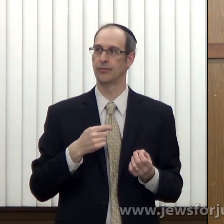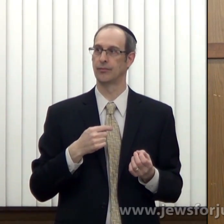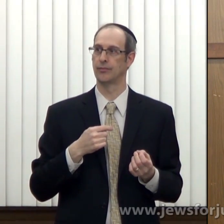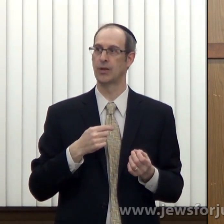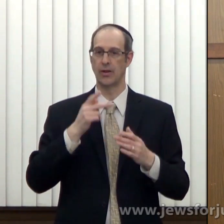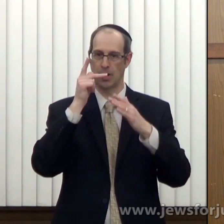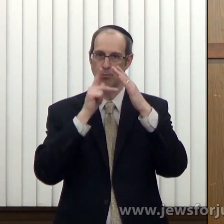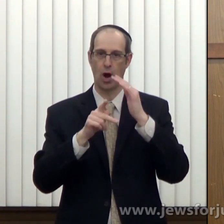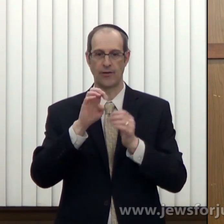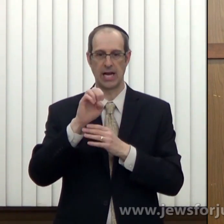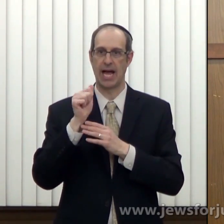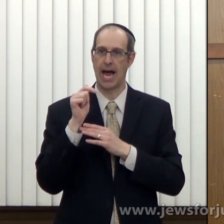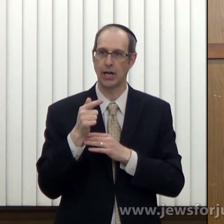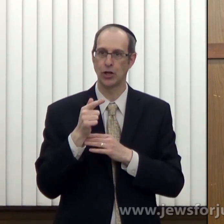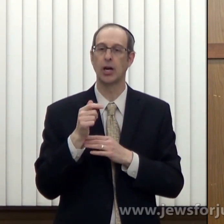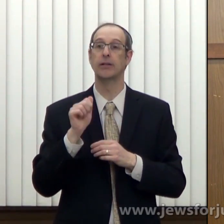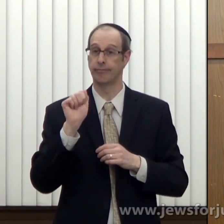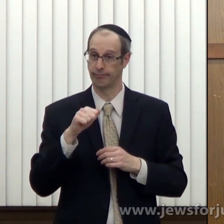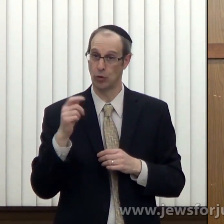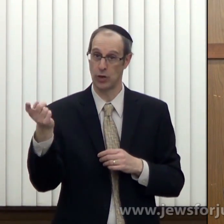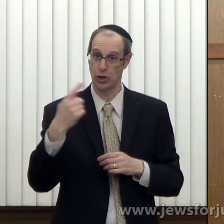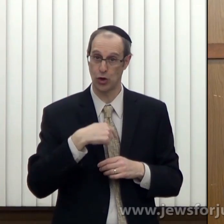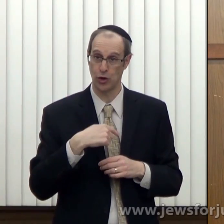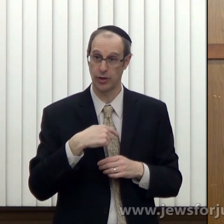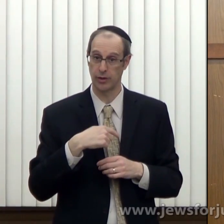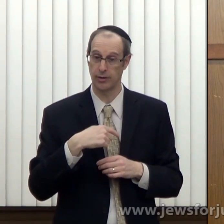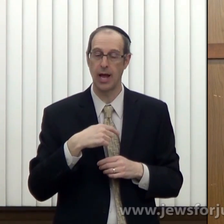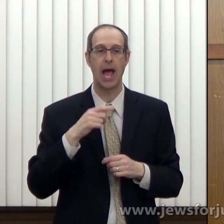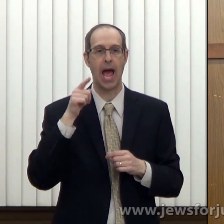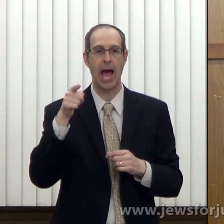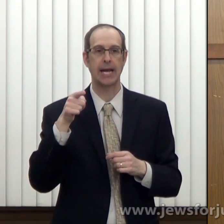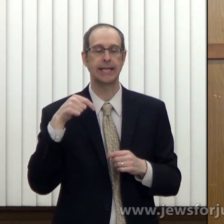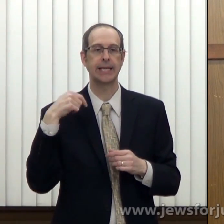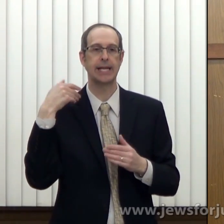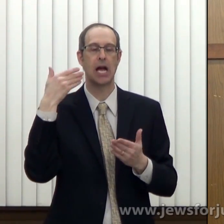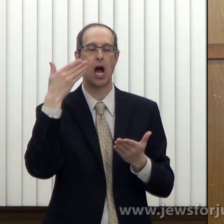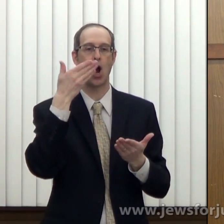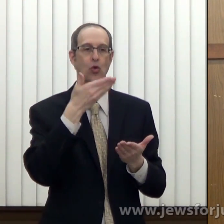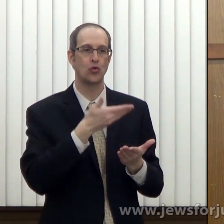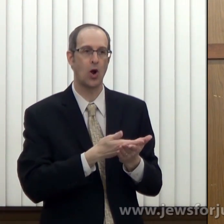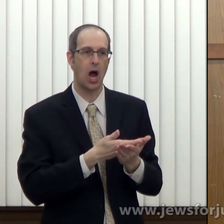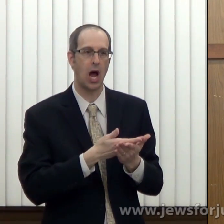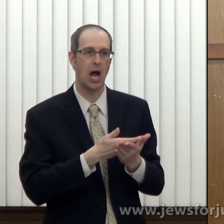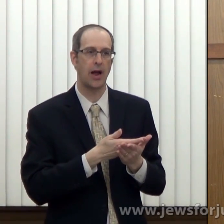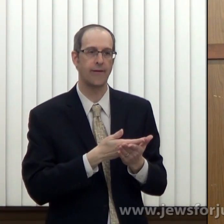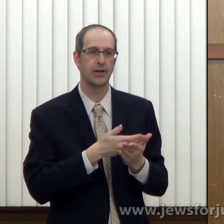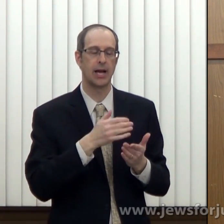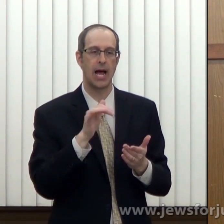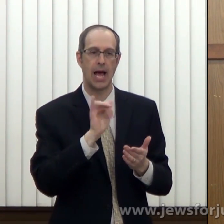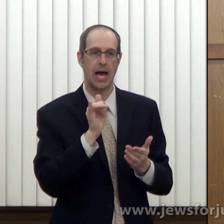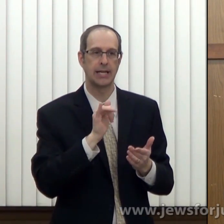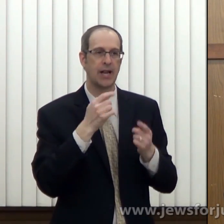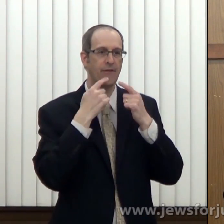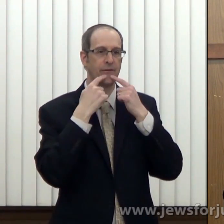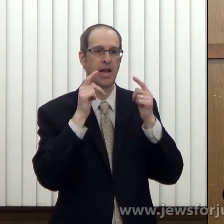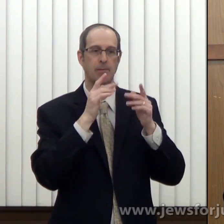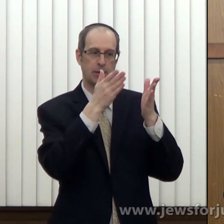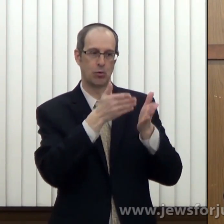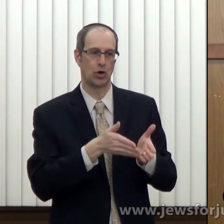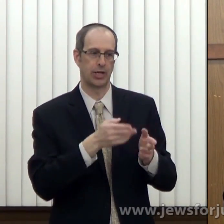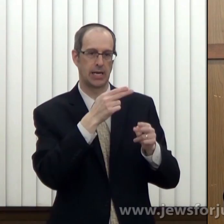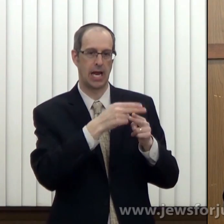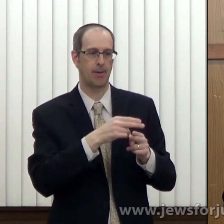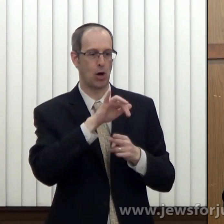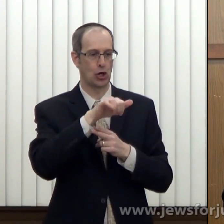Elijah the prophet did return, and he came as this very famous person back then